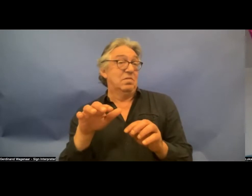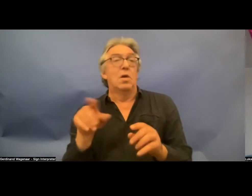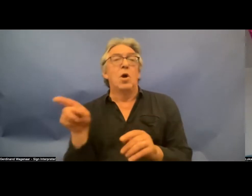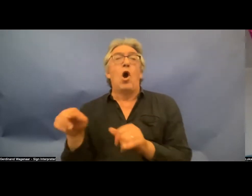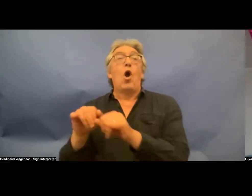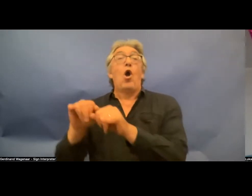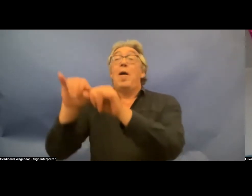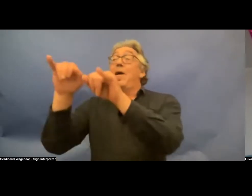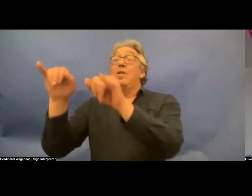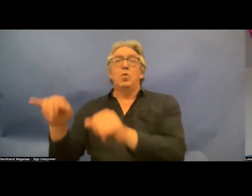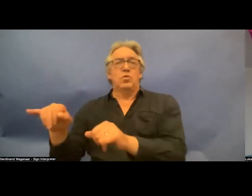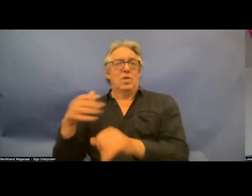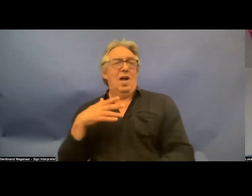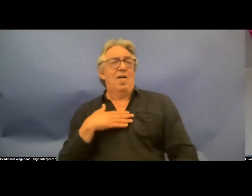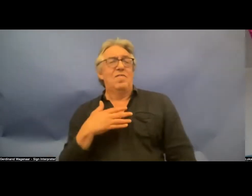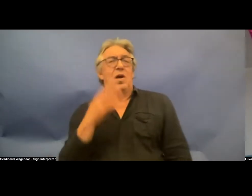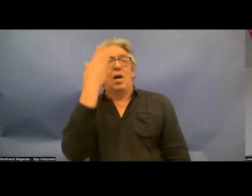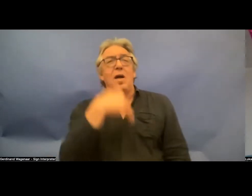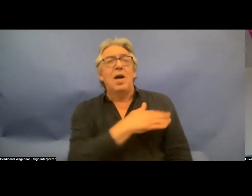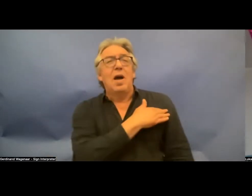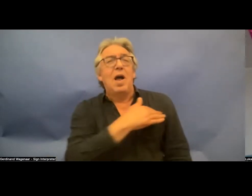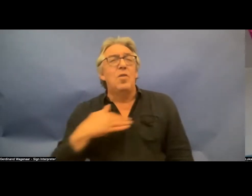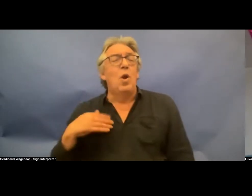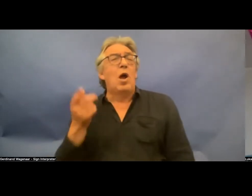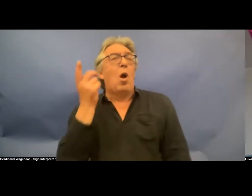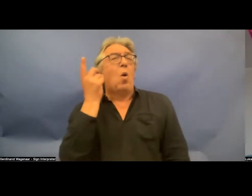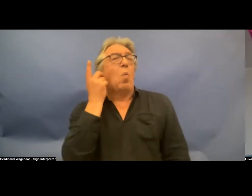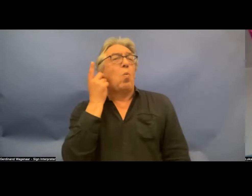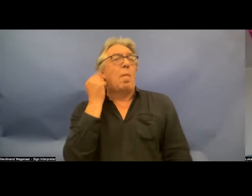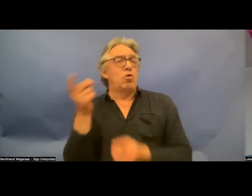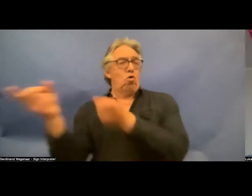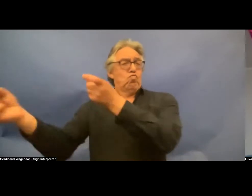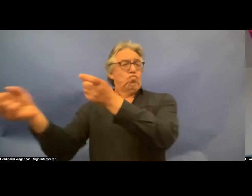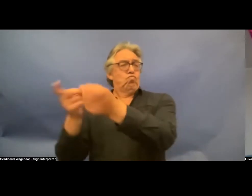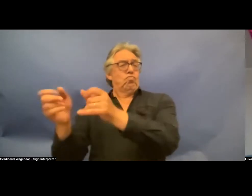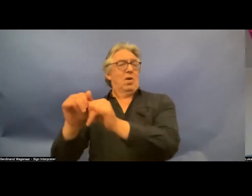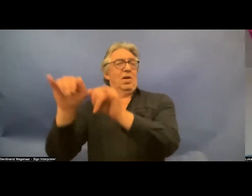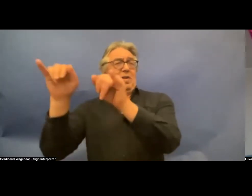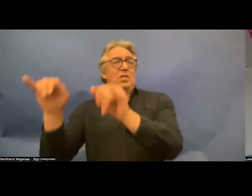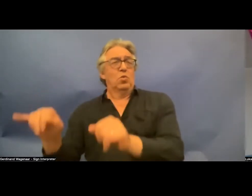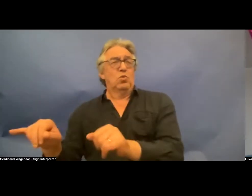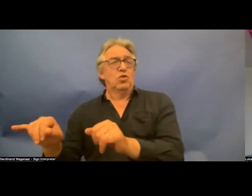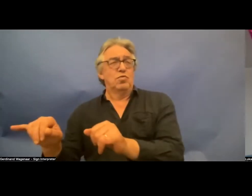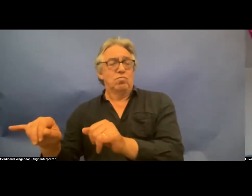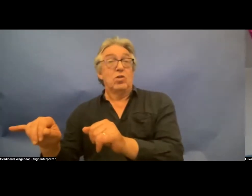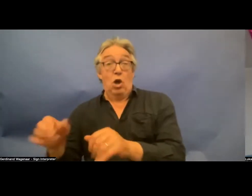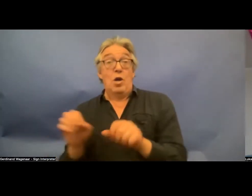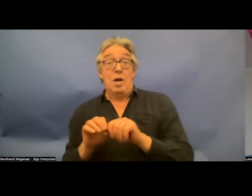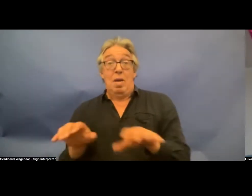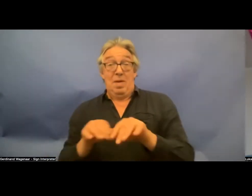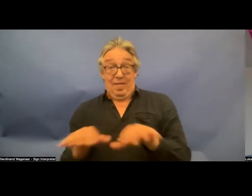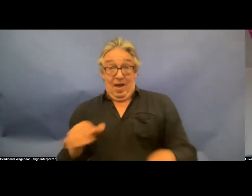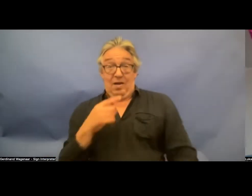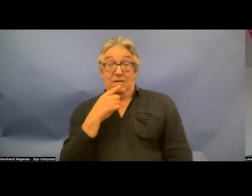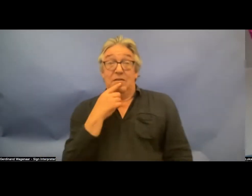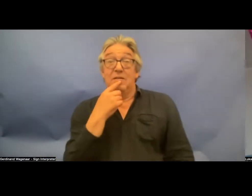for 15 years. According to the latest figures, 47 girls and women under